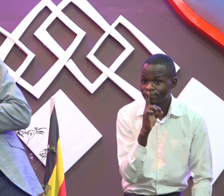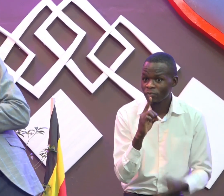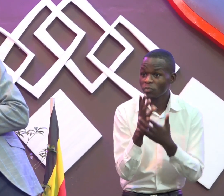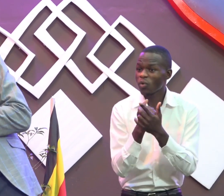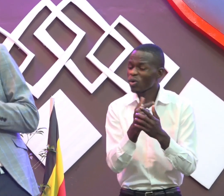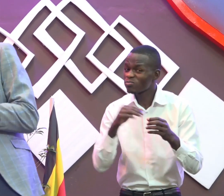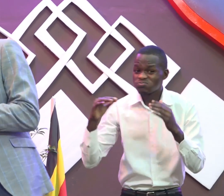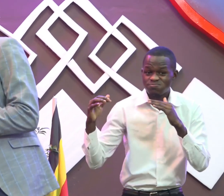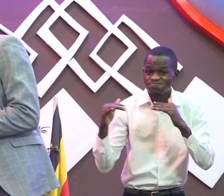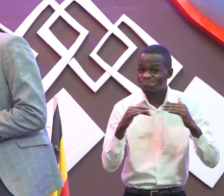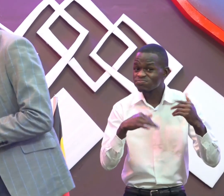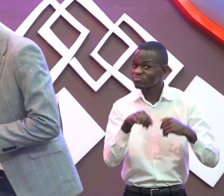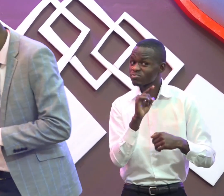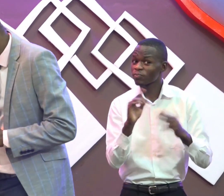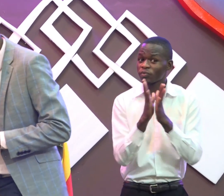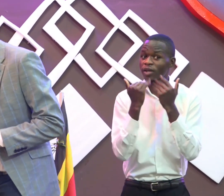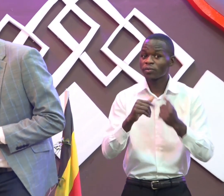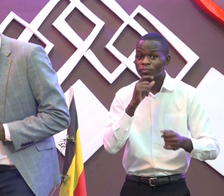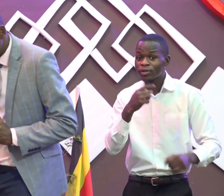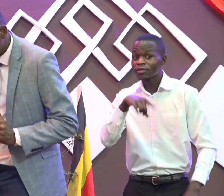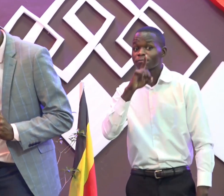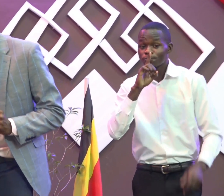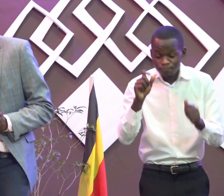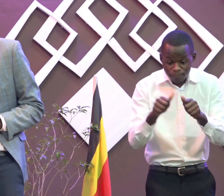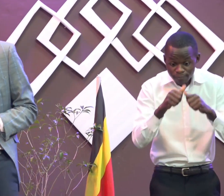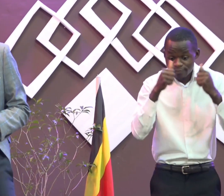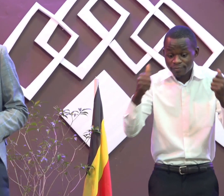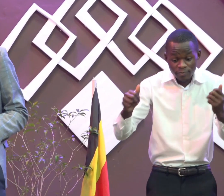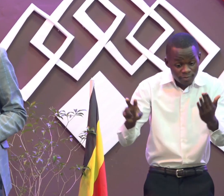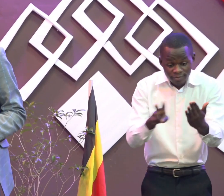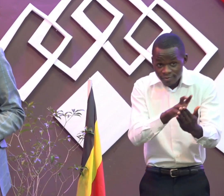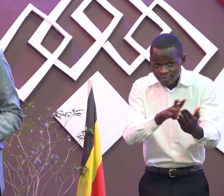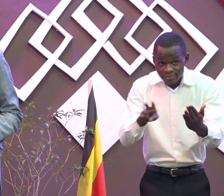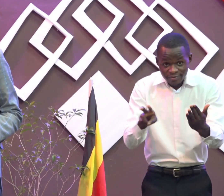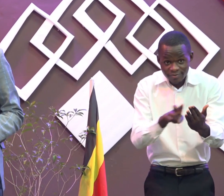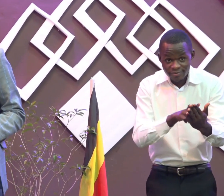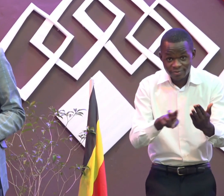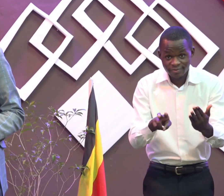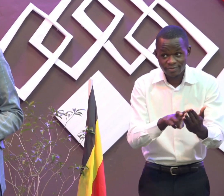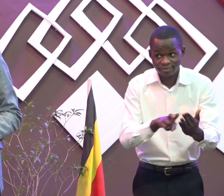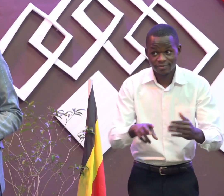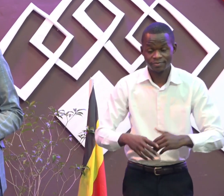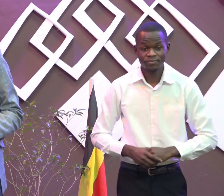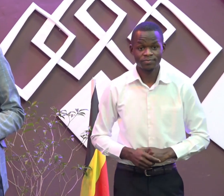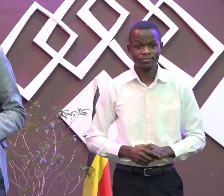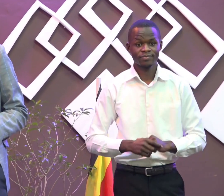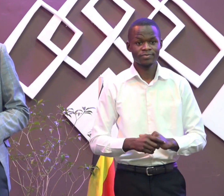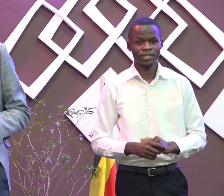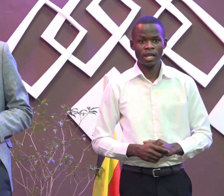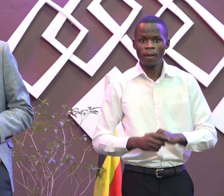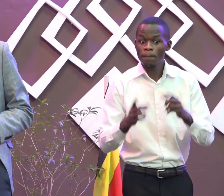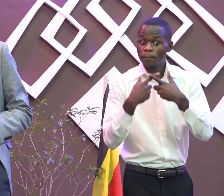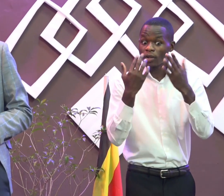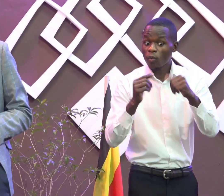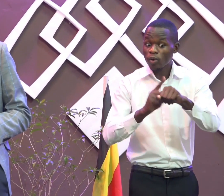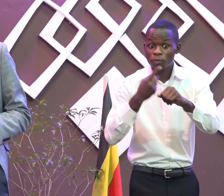okumujja mukiwao. Nasirikira mawulire. So this man will be quiet and concentrate in the newspapers. Ne olabira